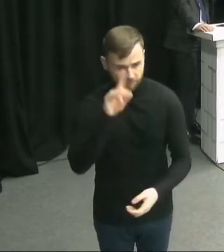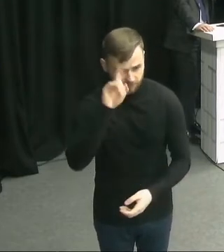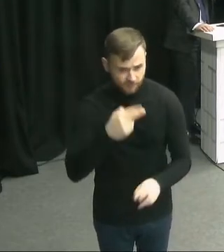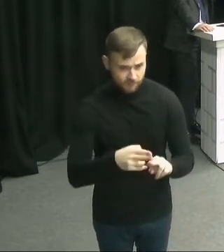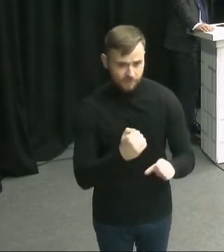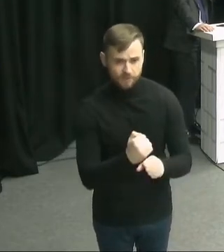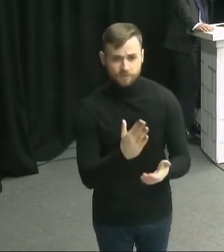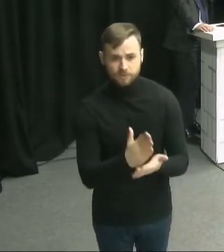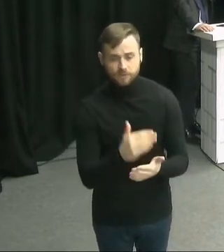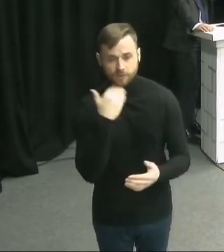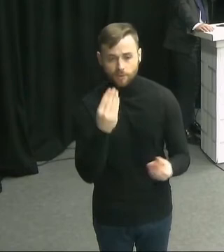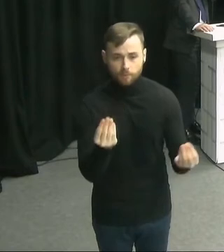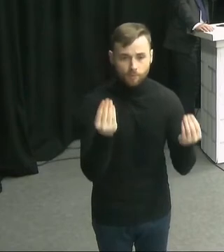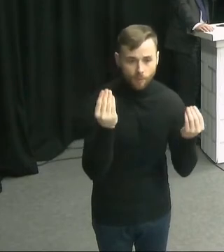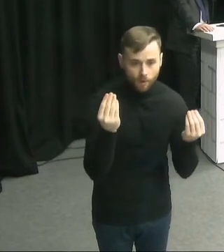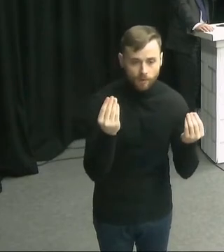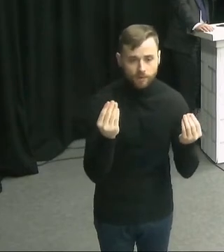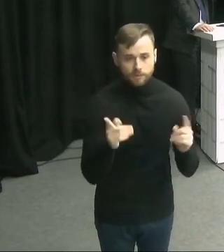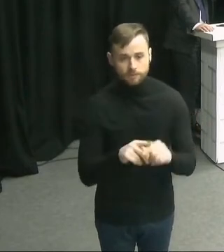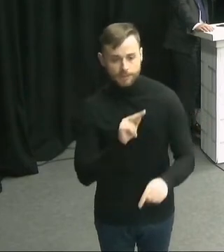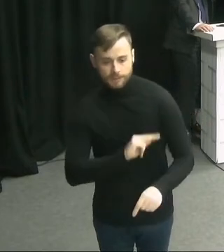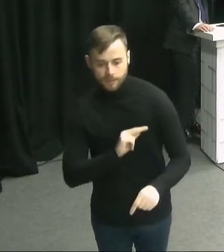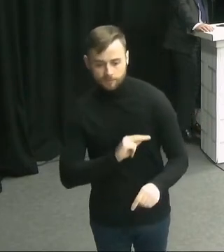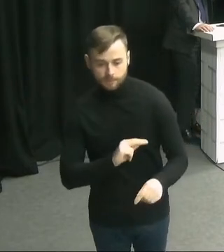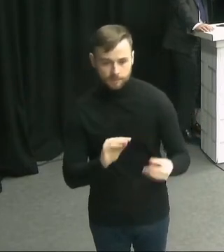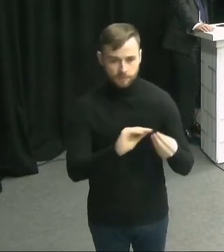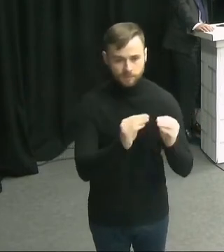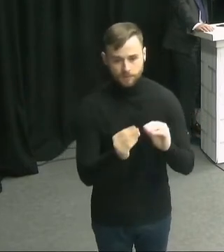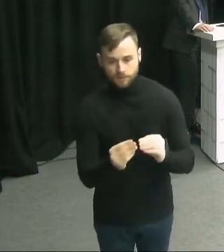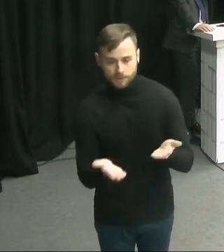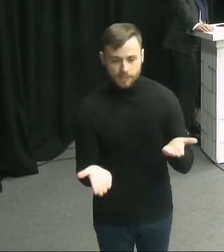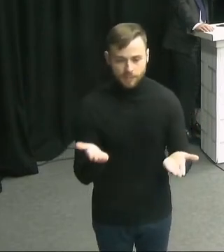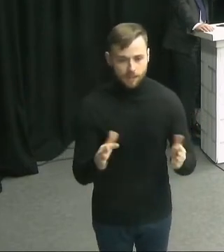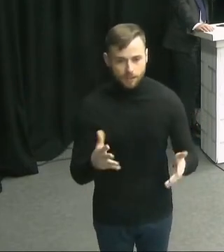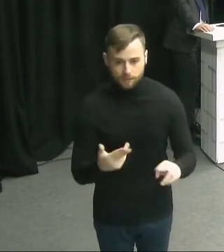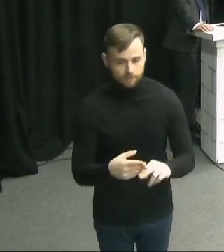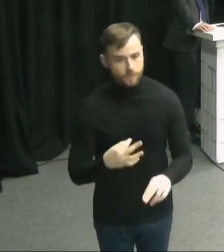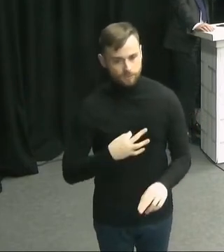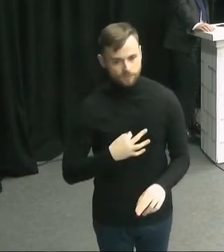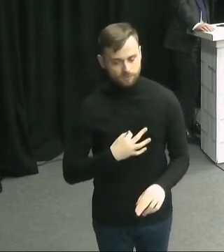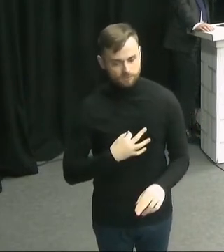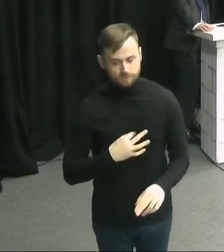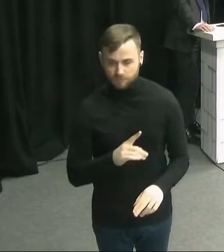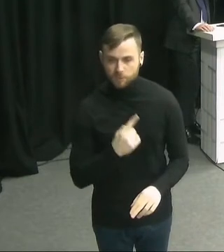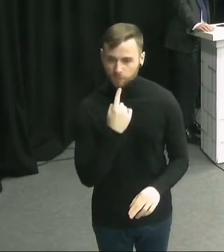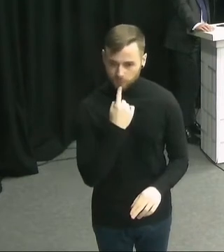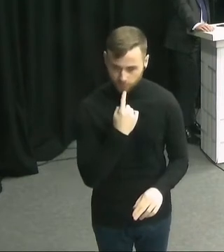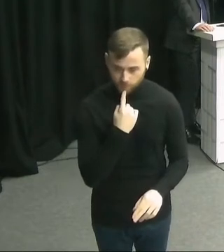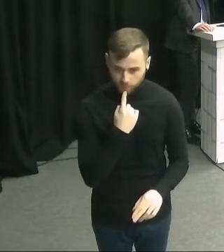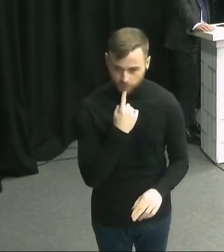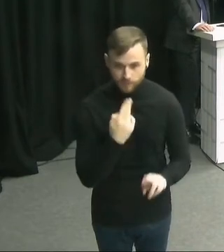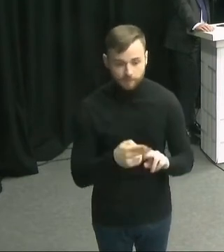is important is to be able to link and to be able to work at the same time as study. This is